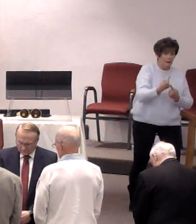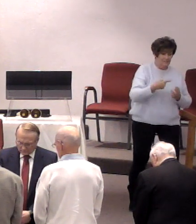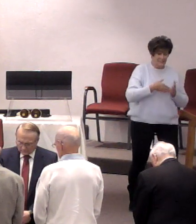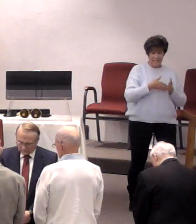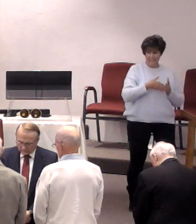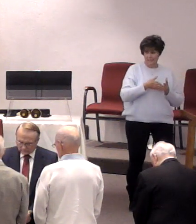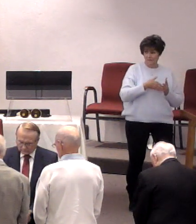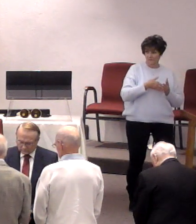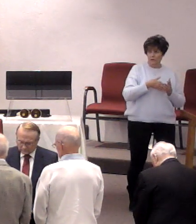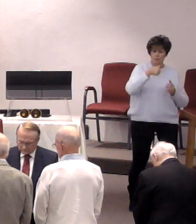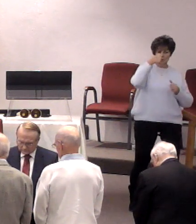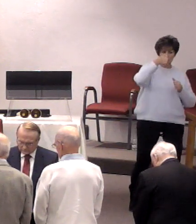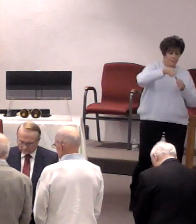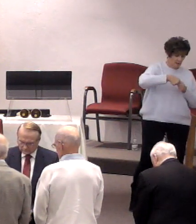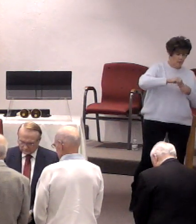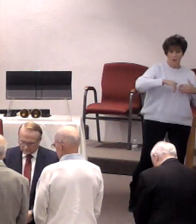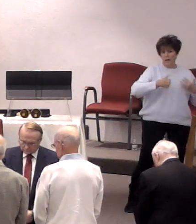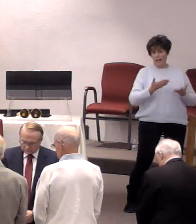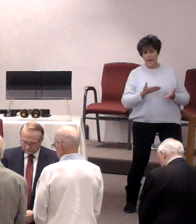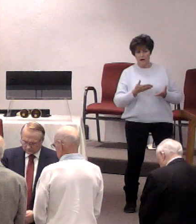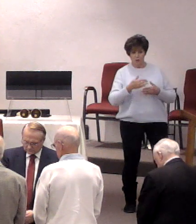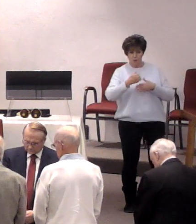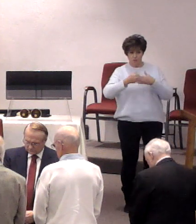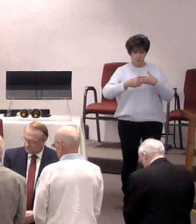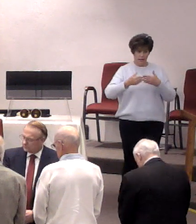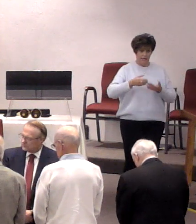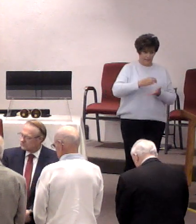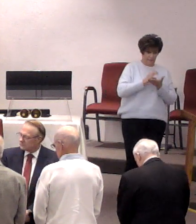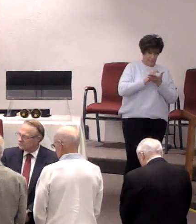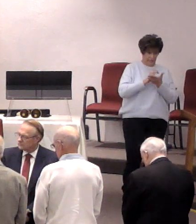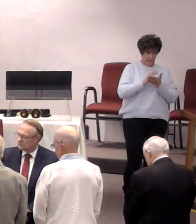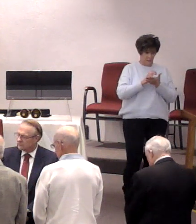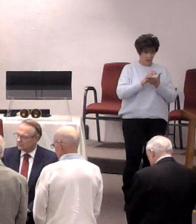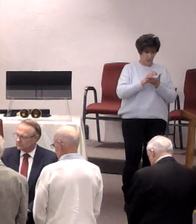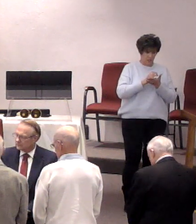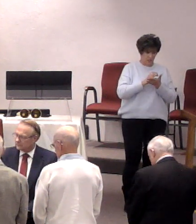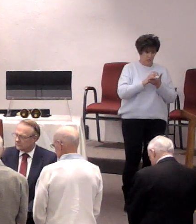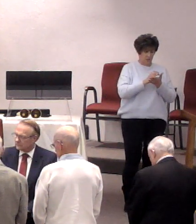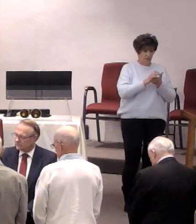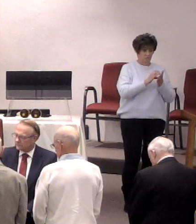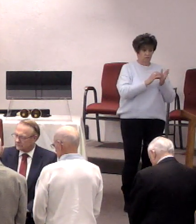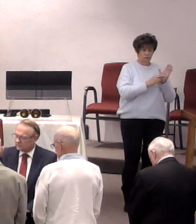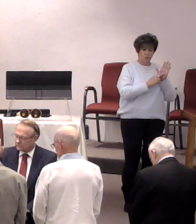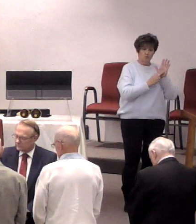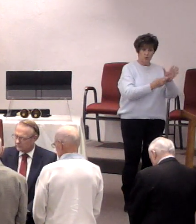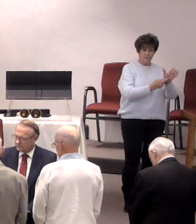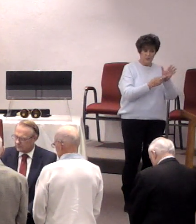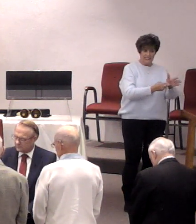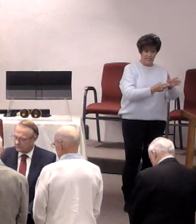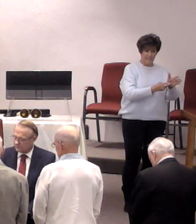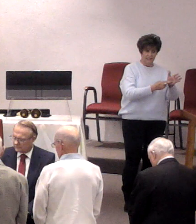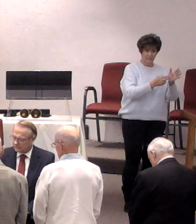Take note of how the bread and the cup represent the body and the blood of the Lord Jesus